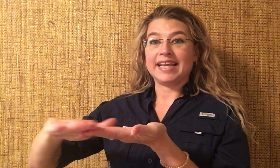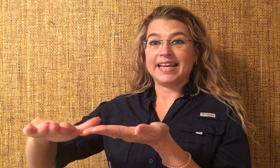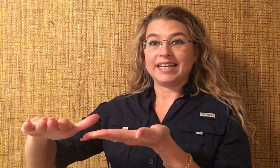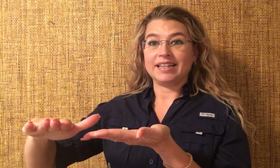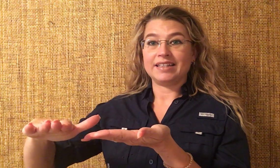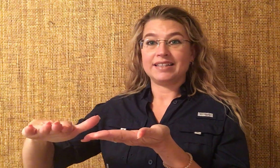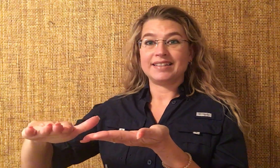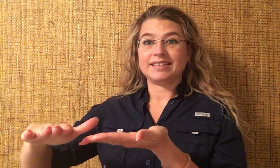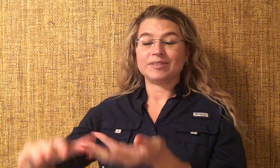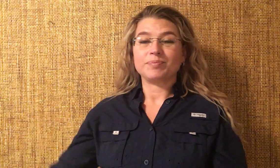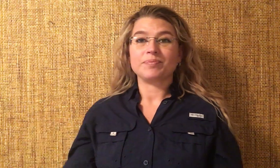Clean.